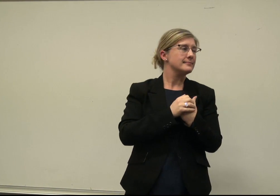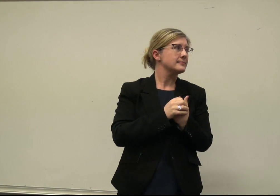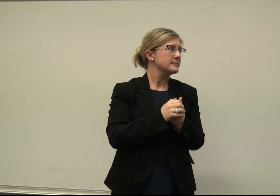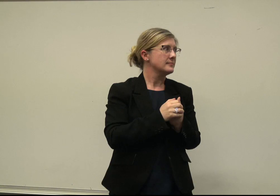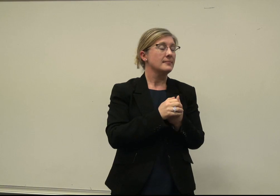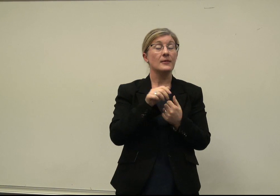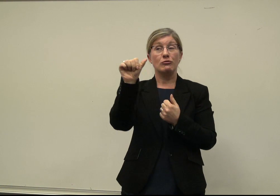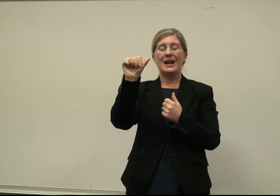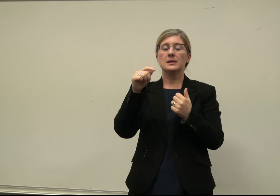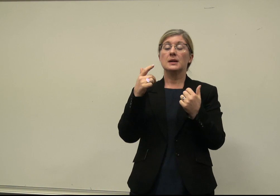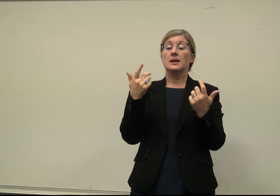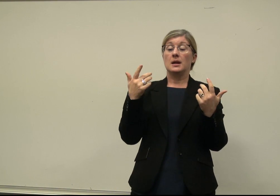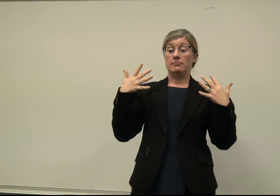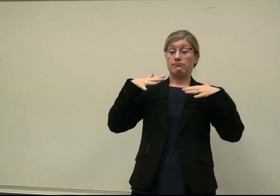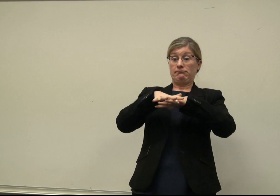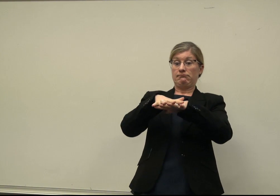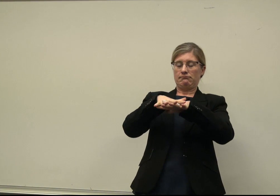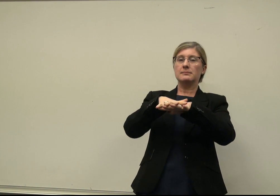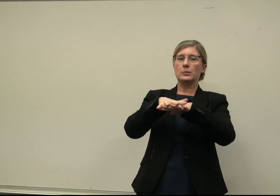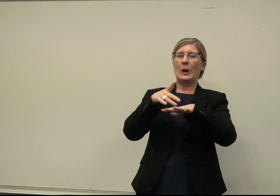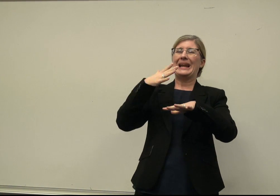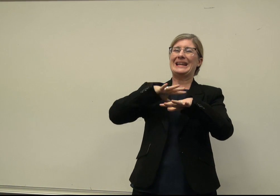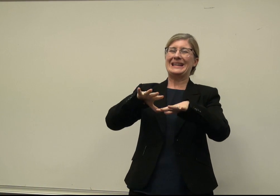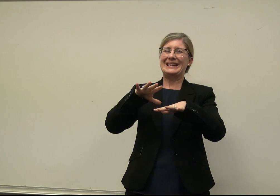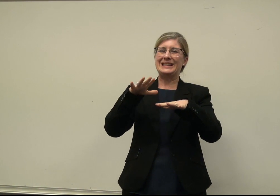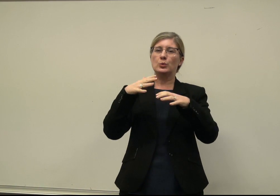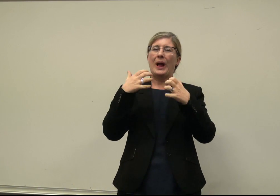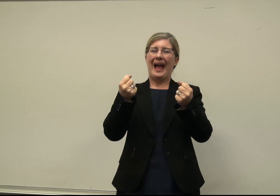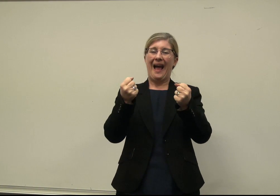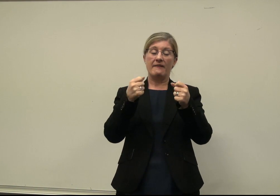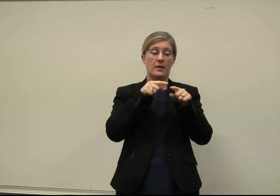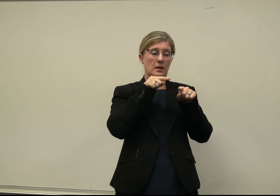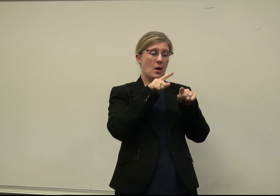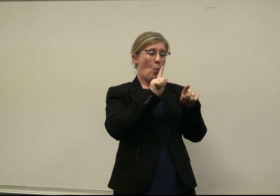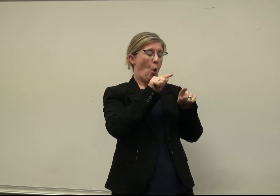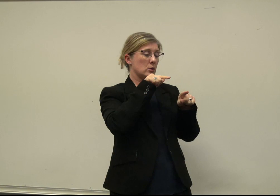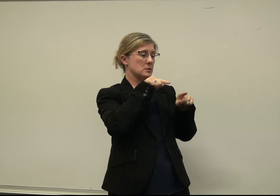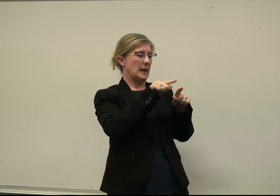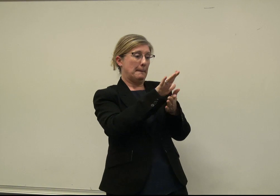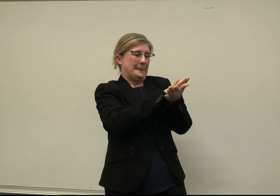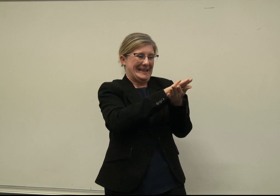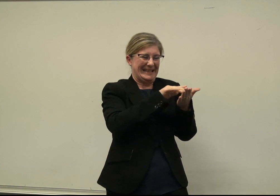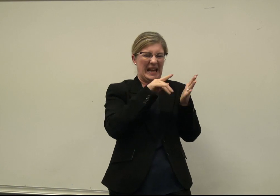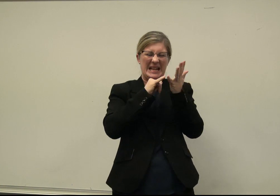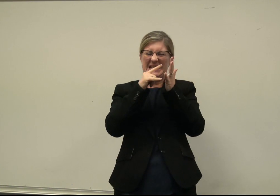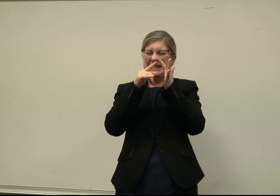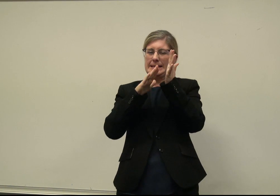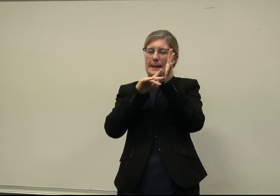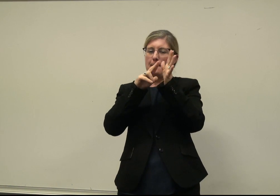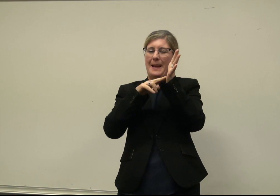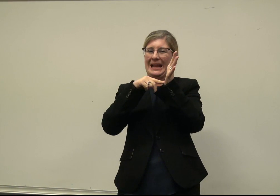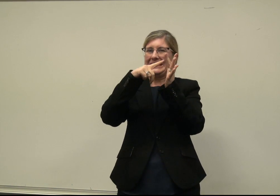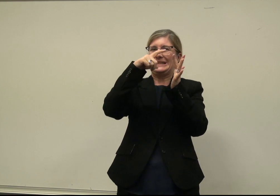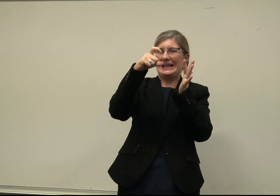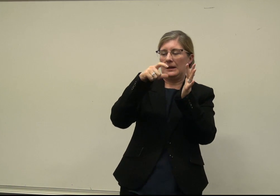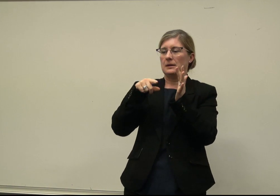blending involves semantically coherent messages, right? It's not that you sign